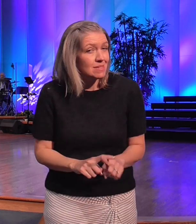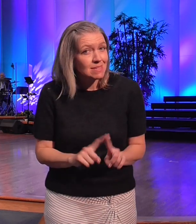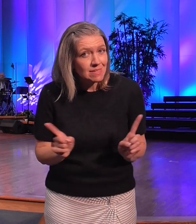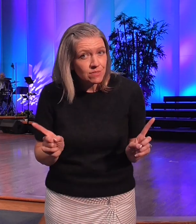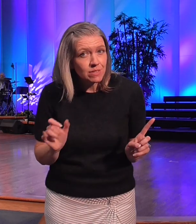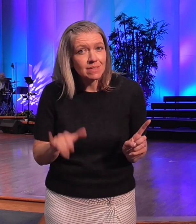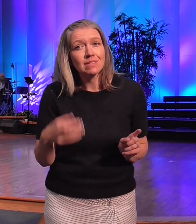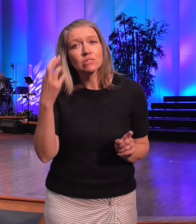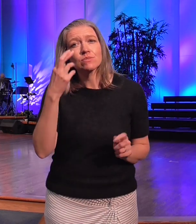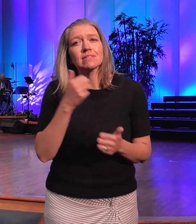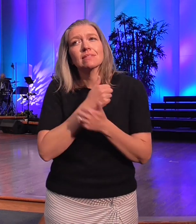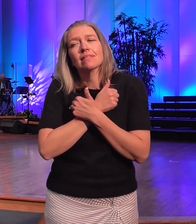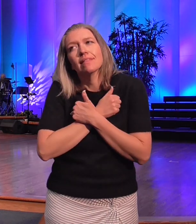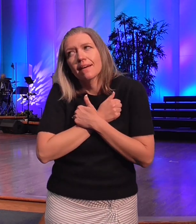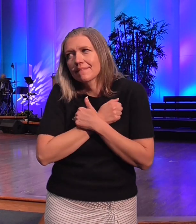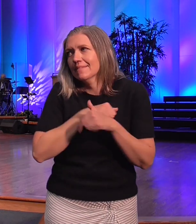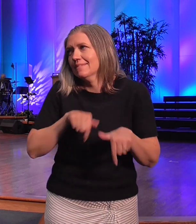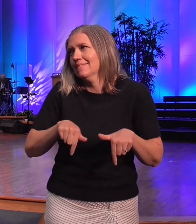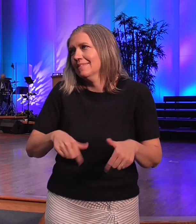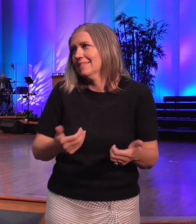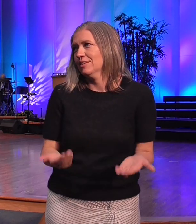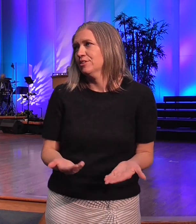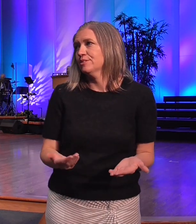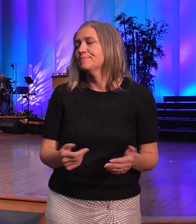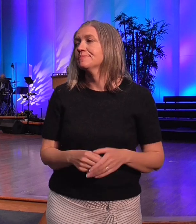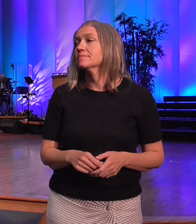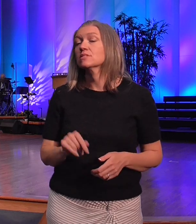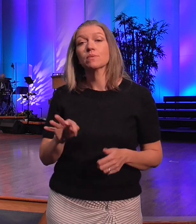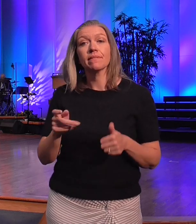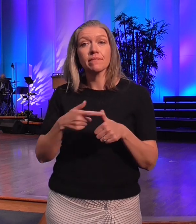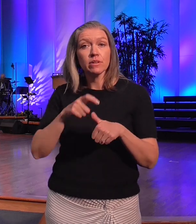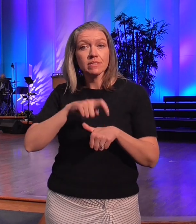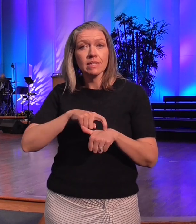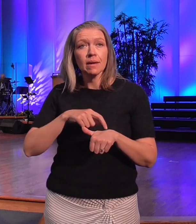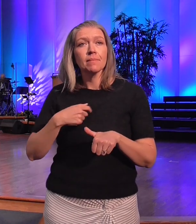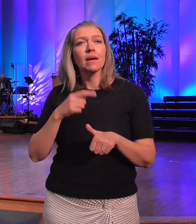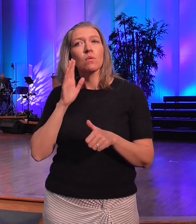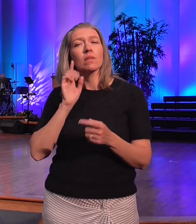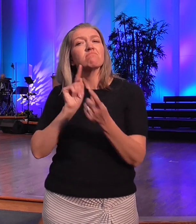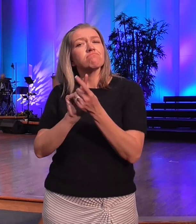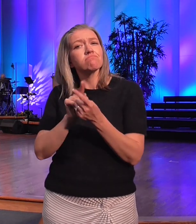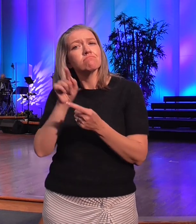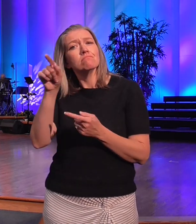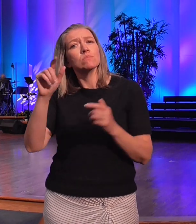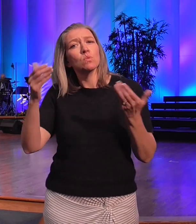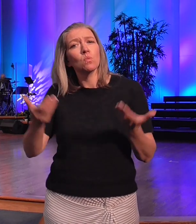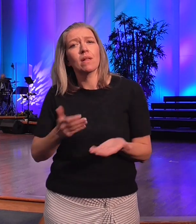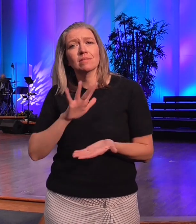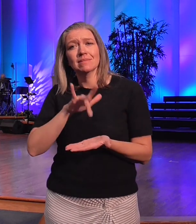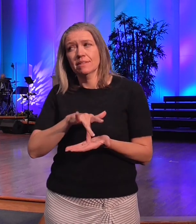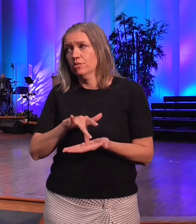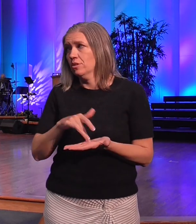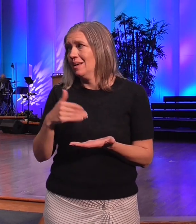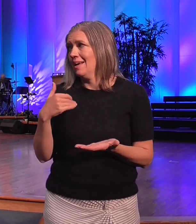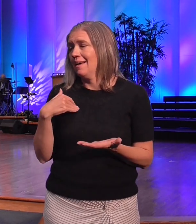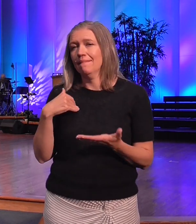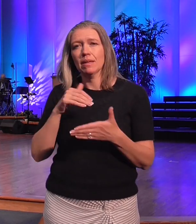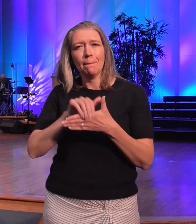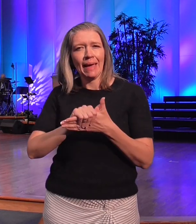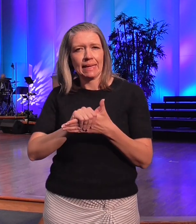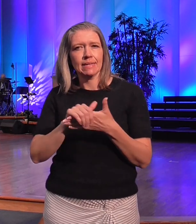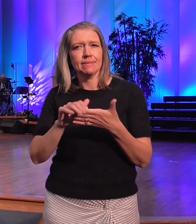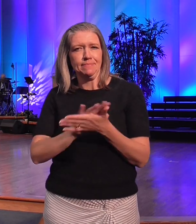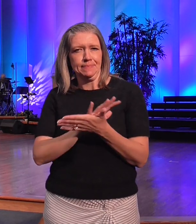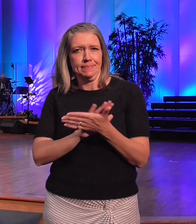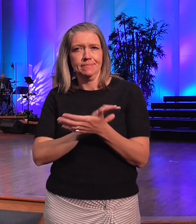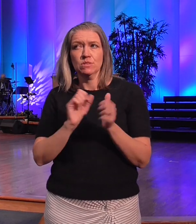so much here. It's good. And so if you're here for the first time, I'll be at the Welcome Center, and I have this packet here. You could